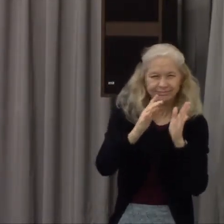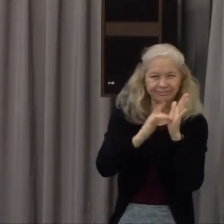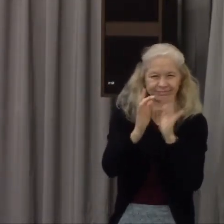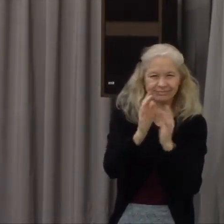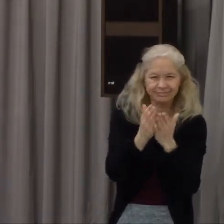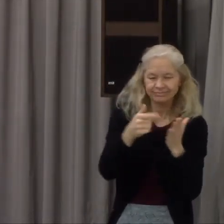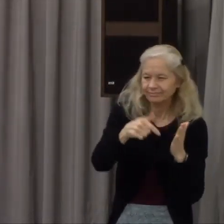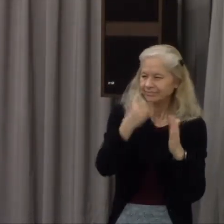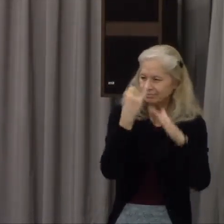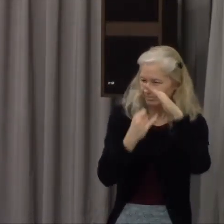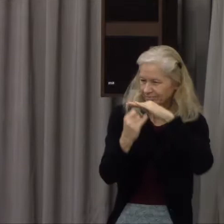forever.